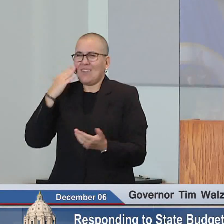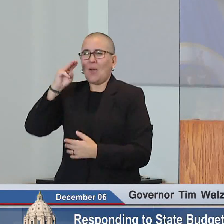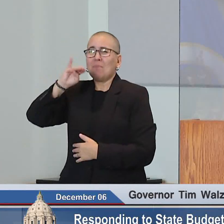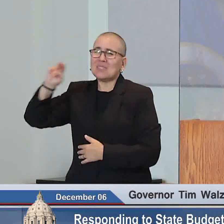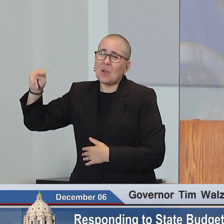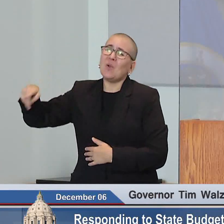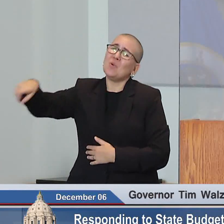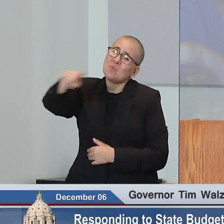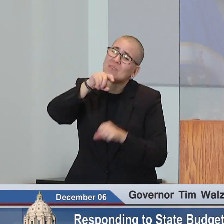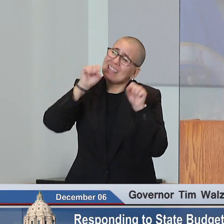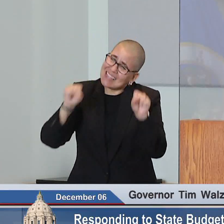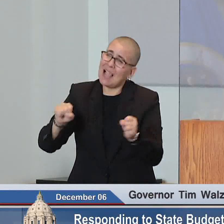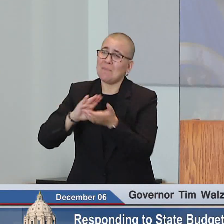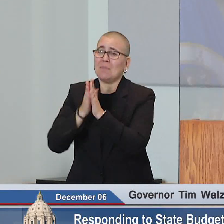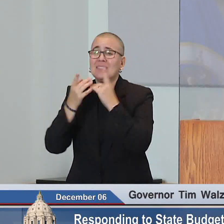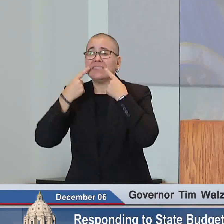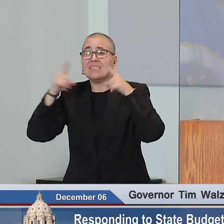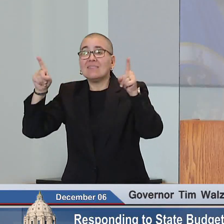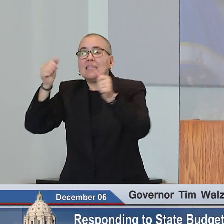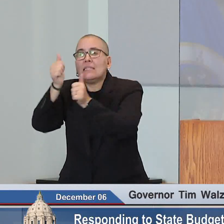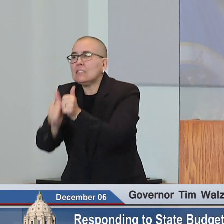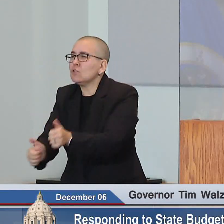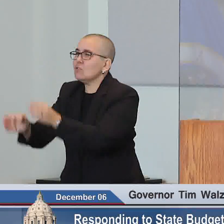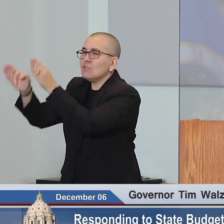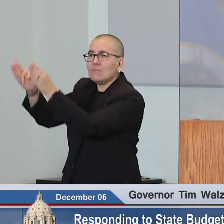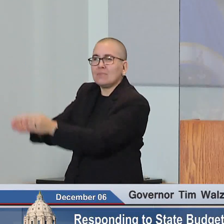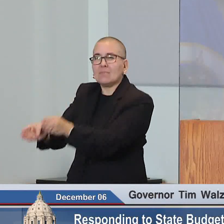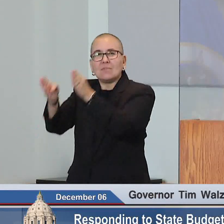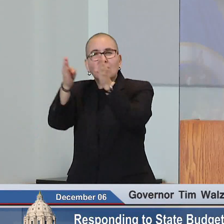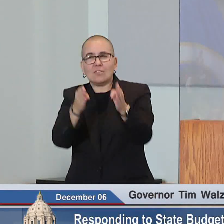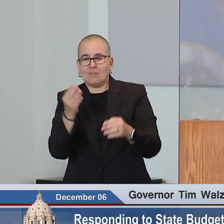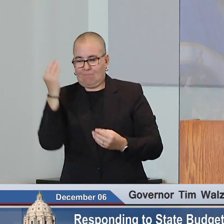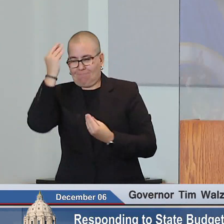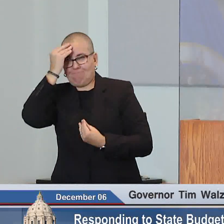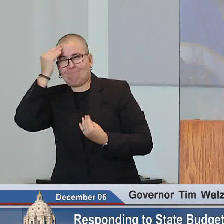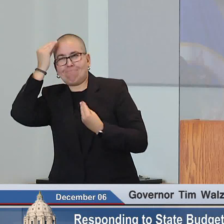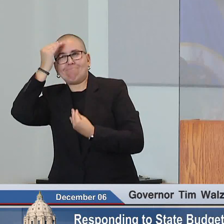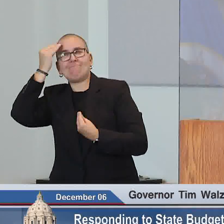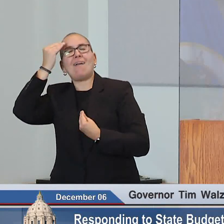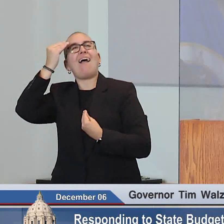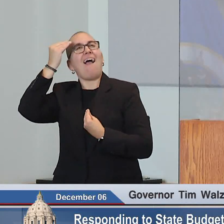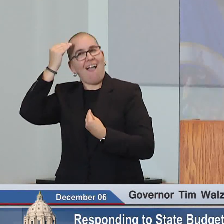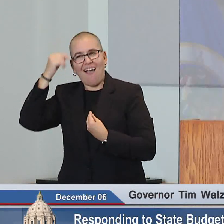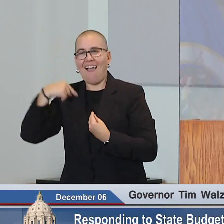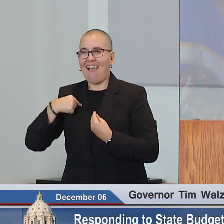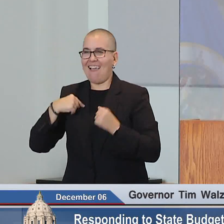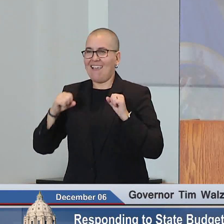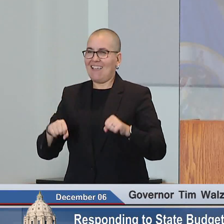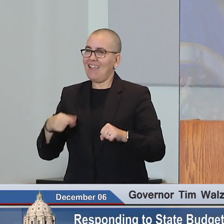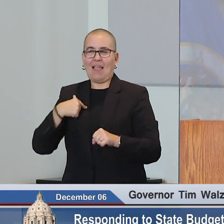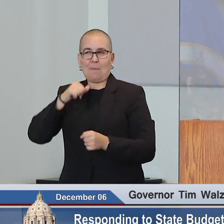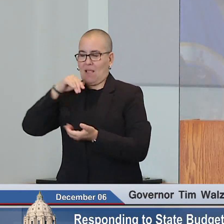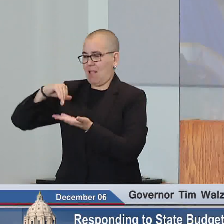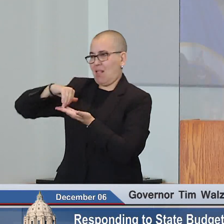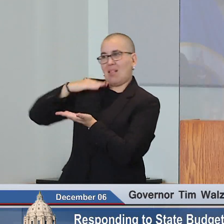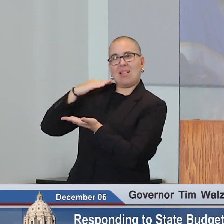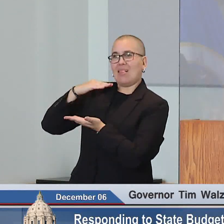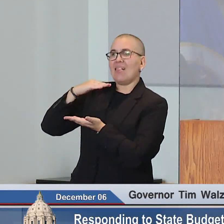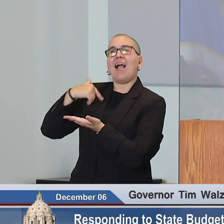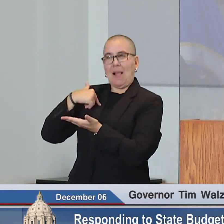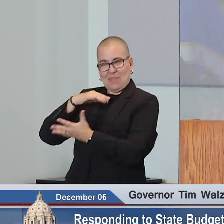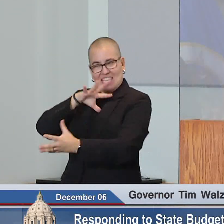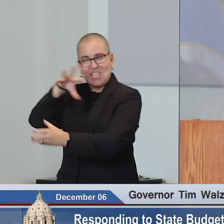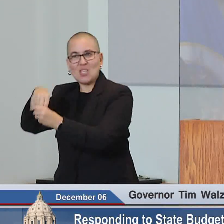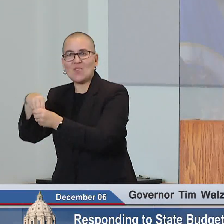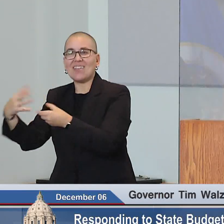every single Minnesotan sees and hears that meant to them, that they are not excluded. So I'm excited about this. Now is the